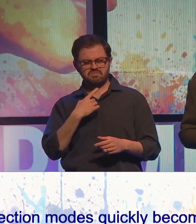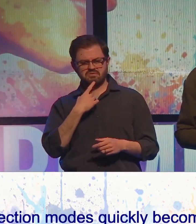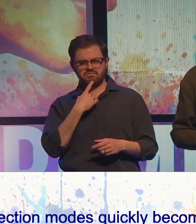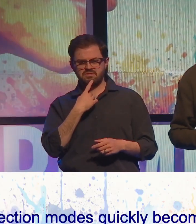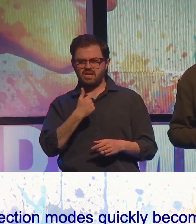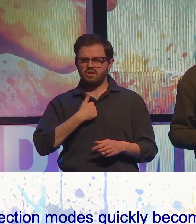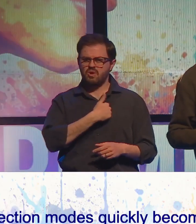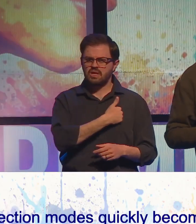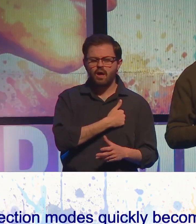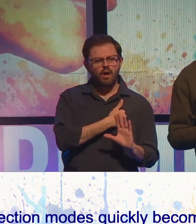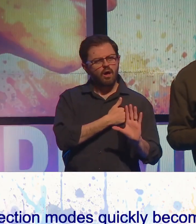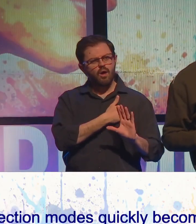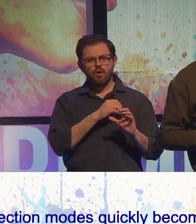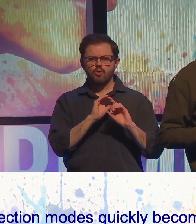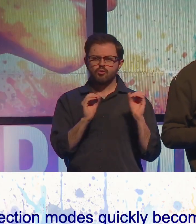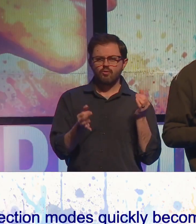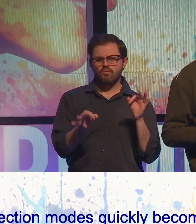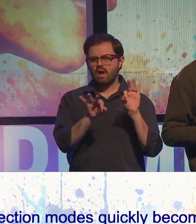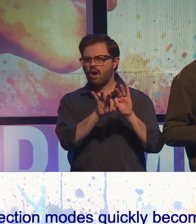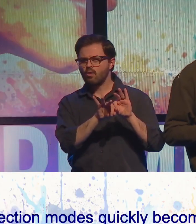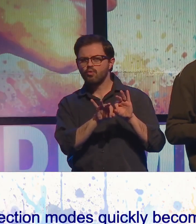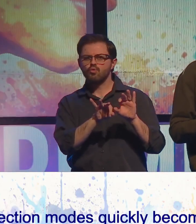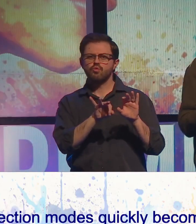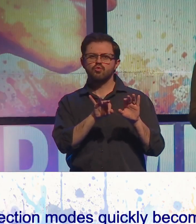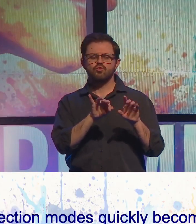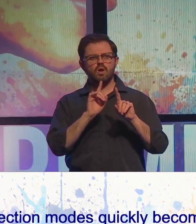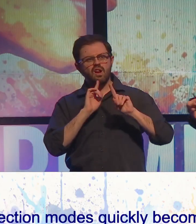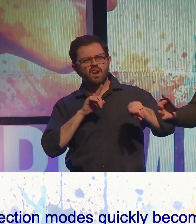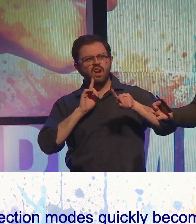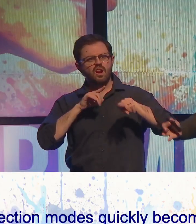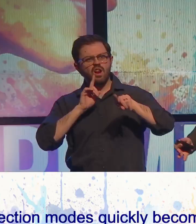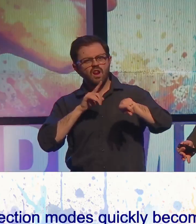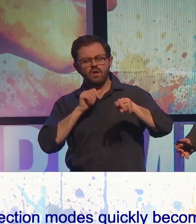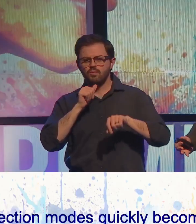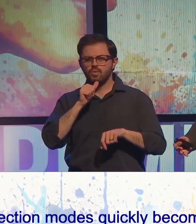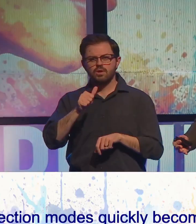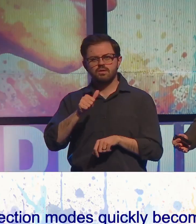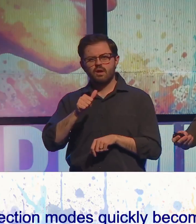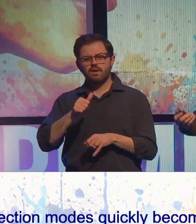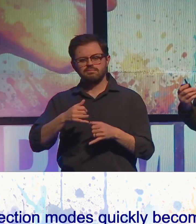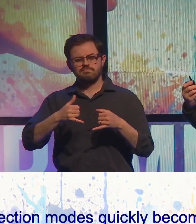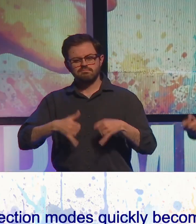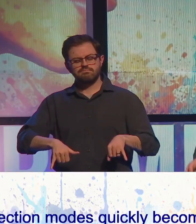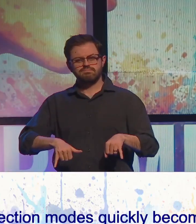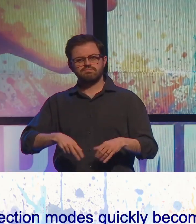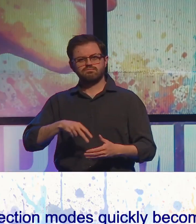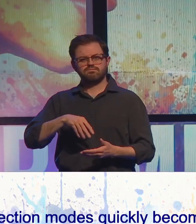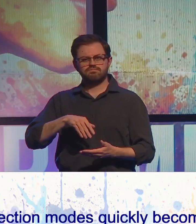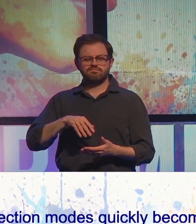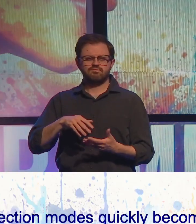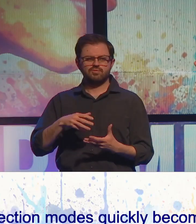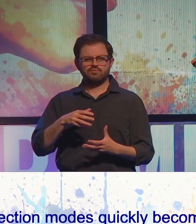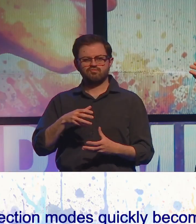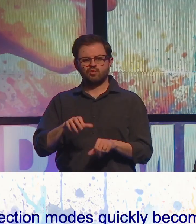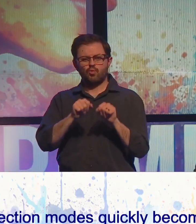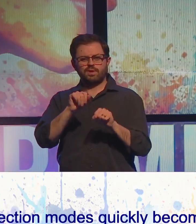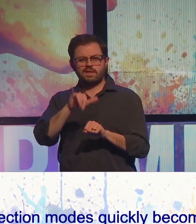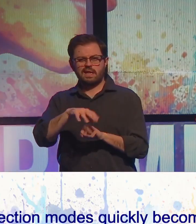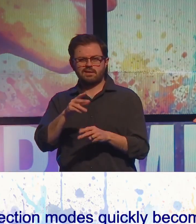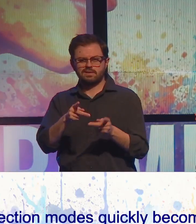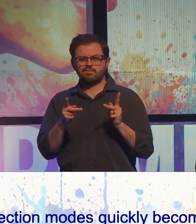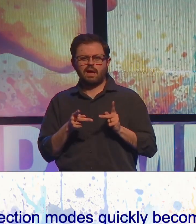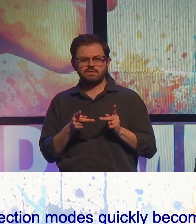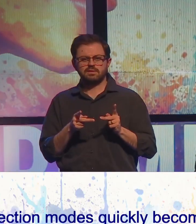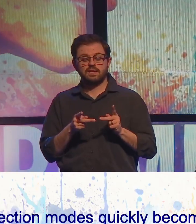start responding and reacting instead of holding our space. And our sacred power that comes from